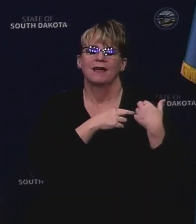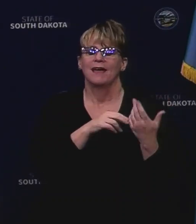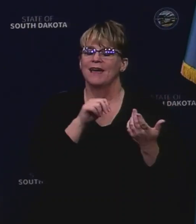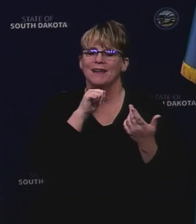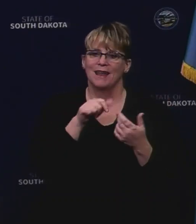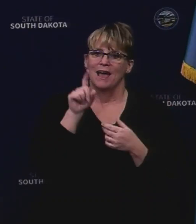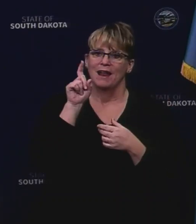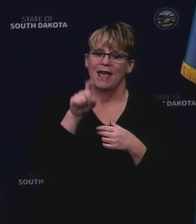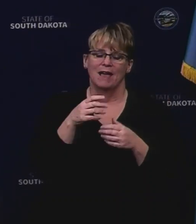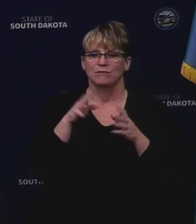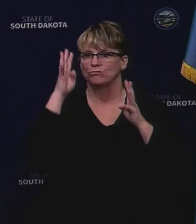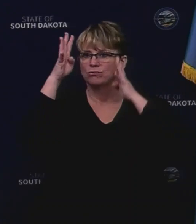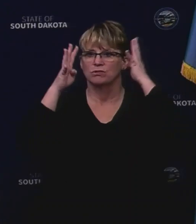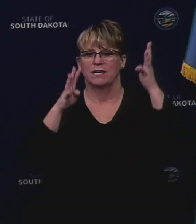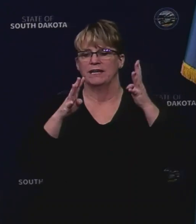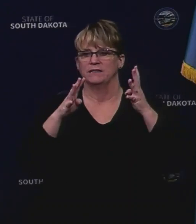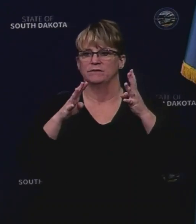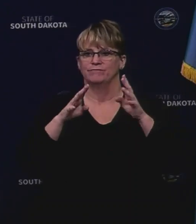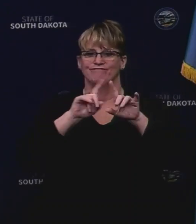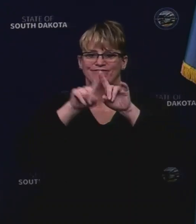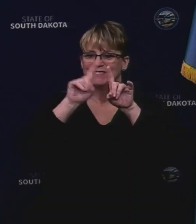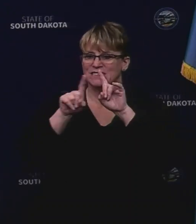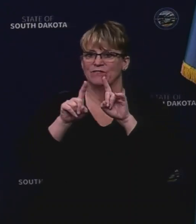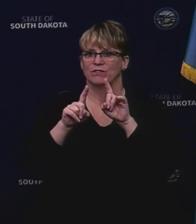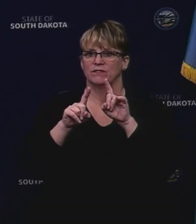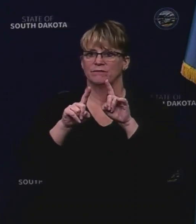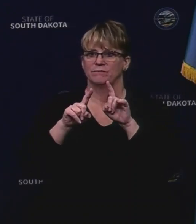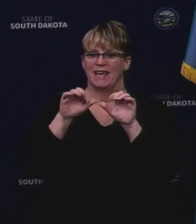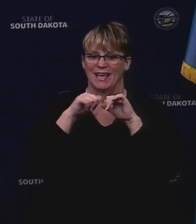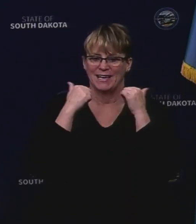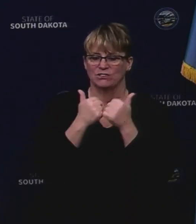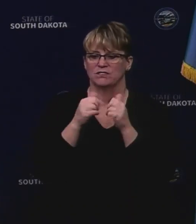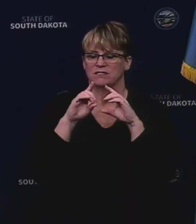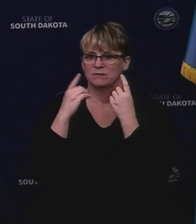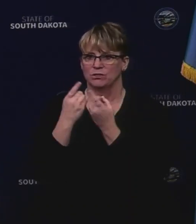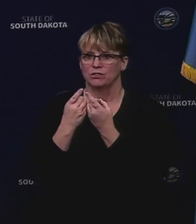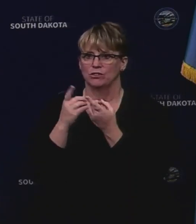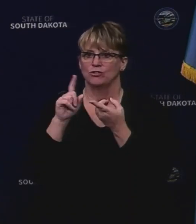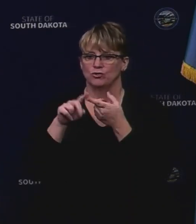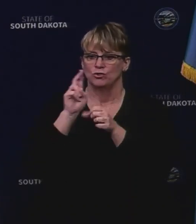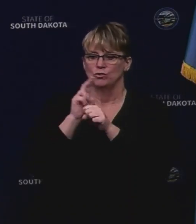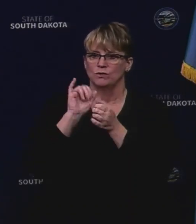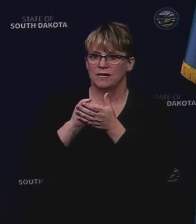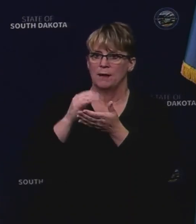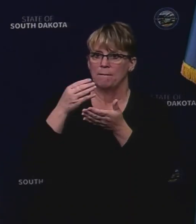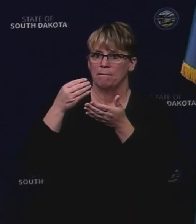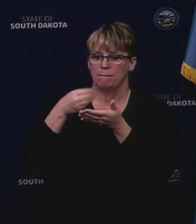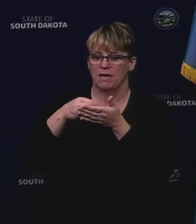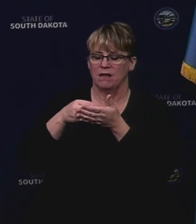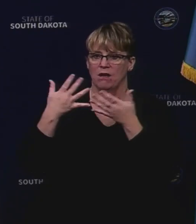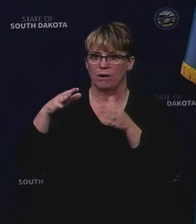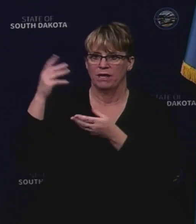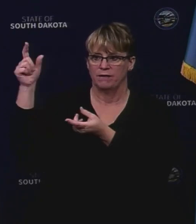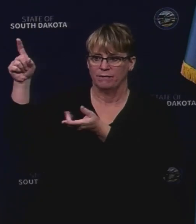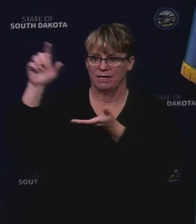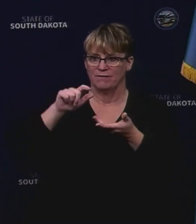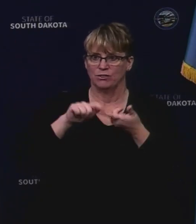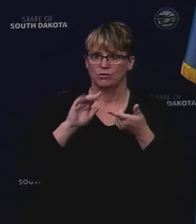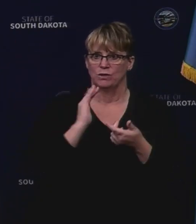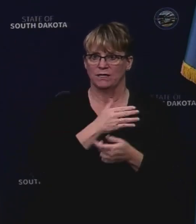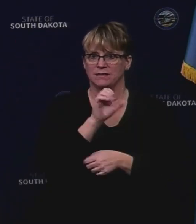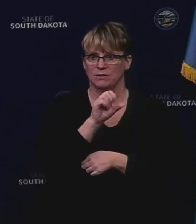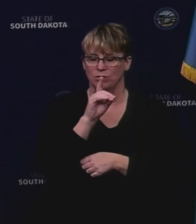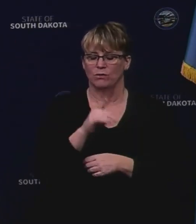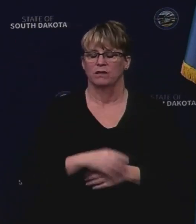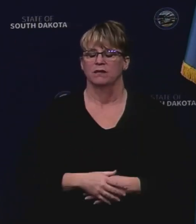not have to create more government programs and more spending in order just to access the money that they've already given us. Now I'm going to move